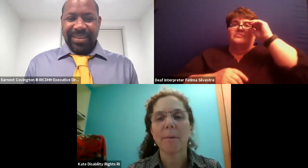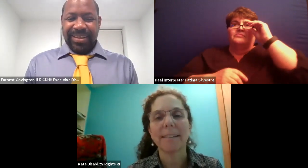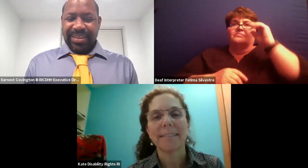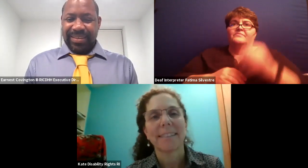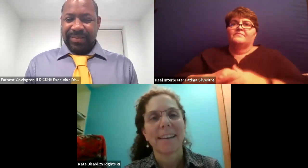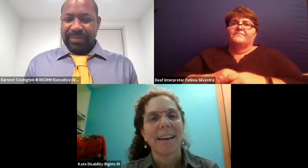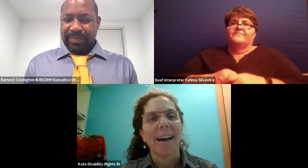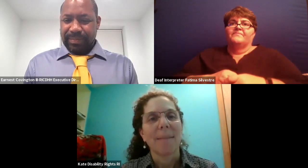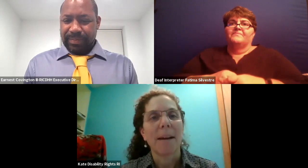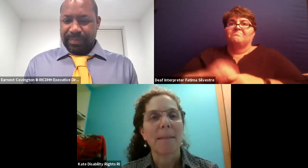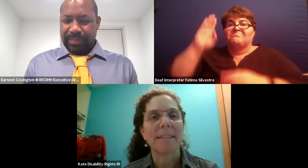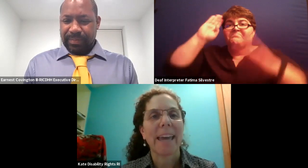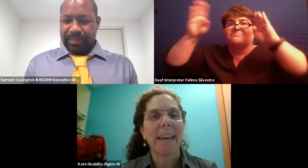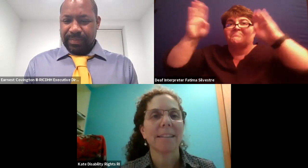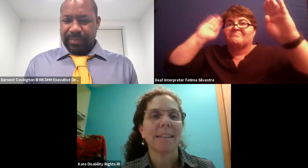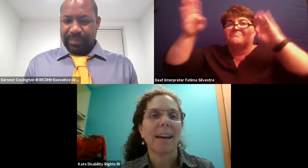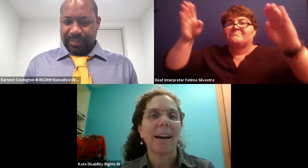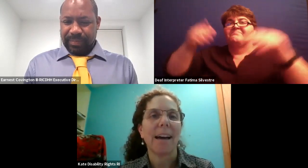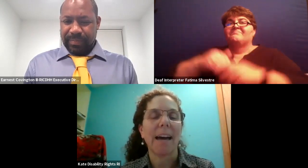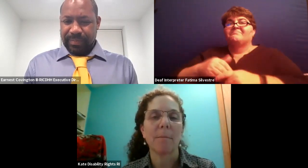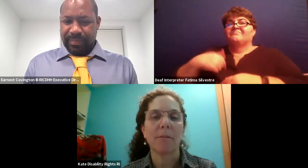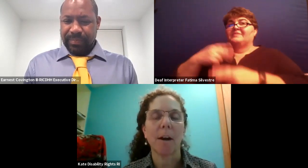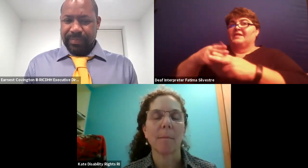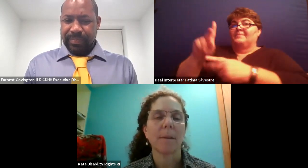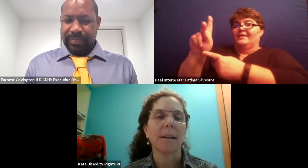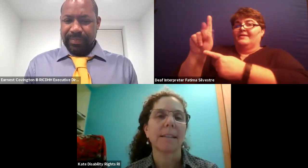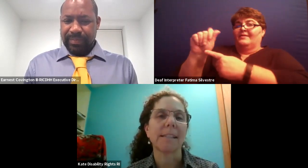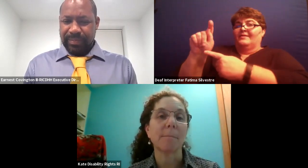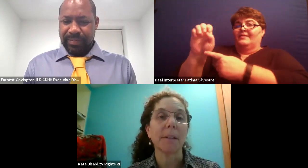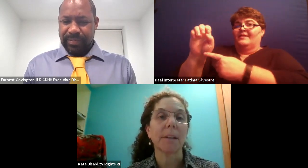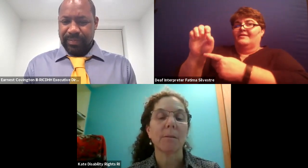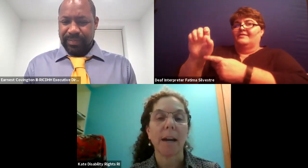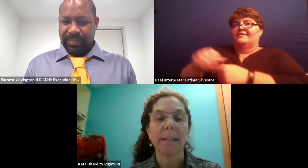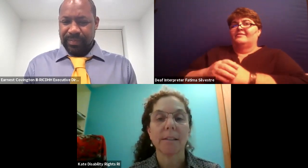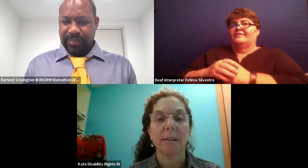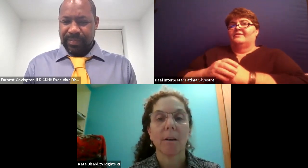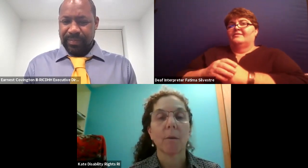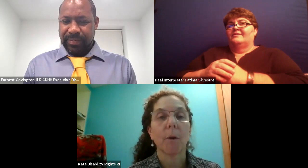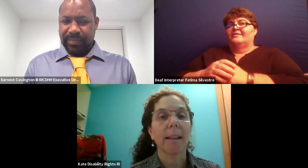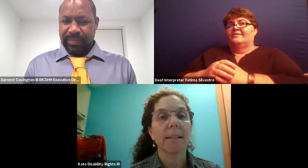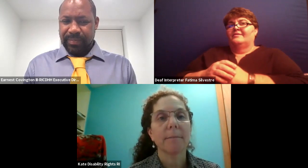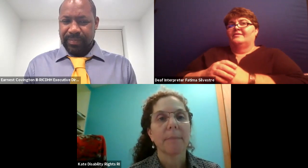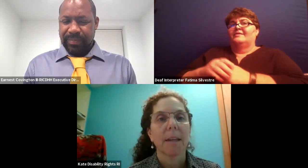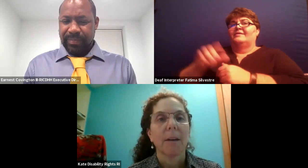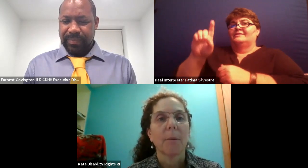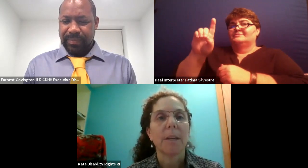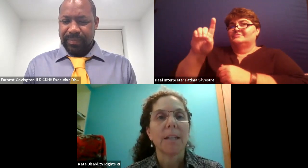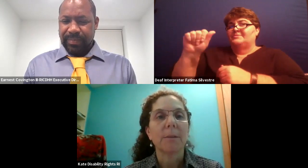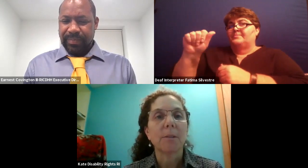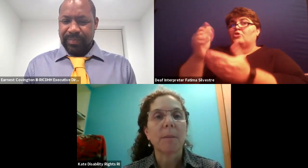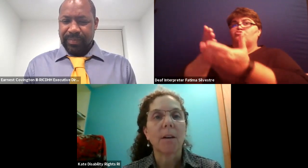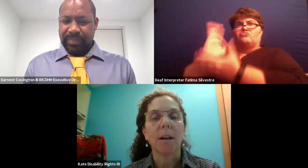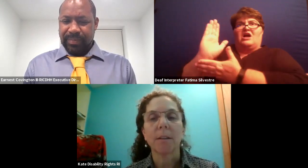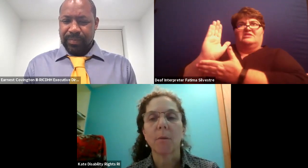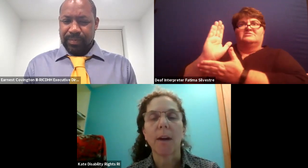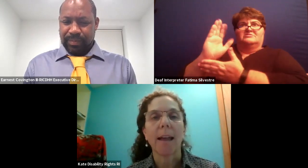Hi, everyone. My name is Kate. I am from Disability Rights, Rhode Island. We